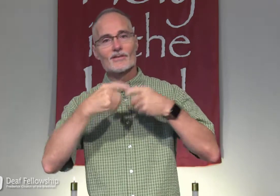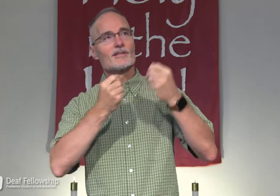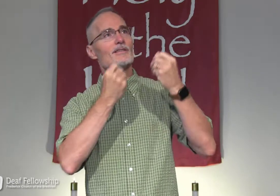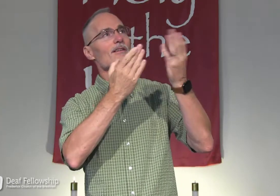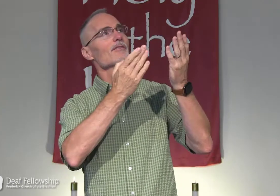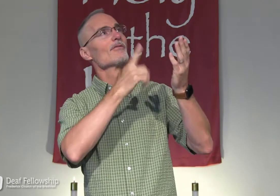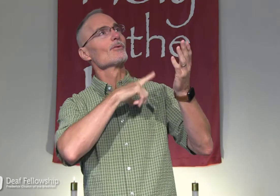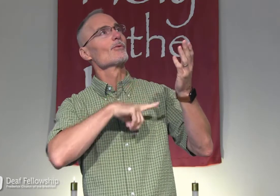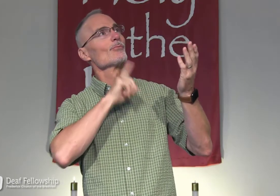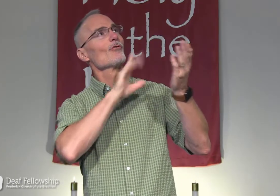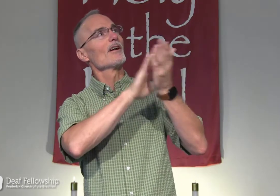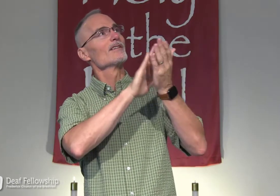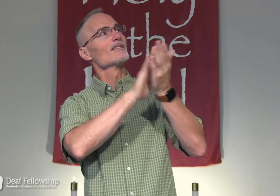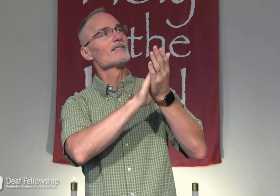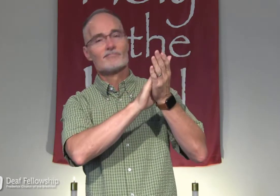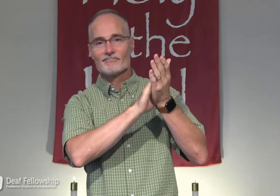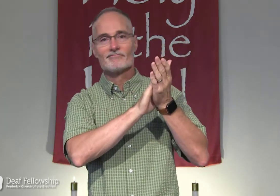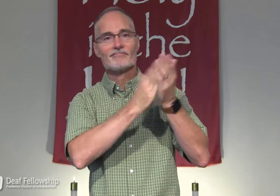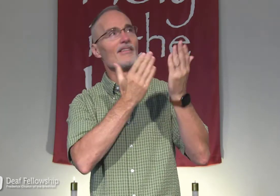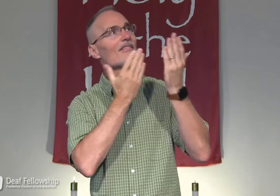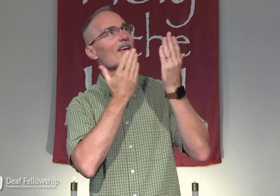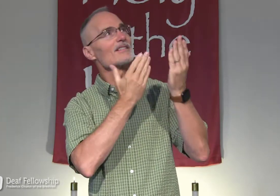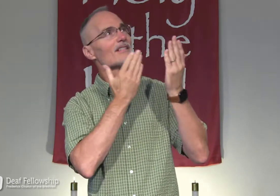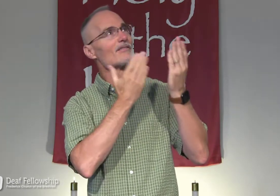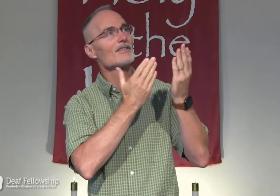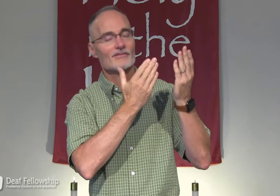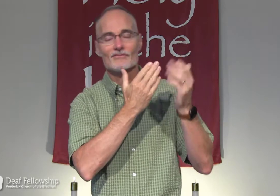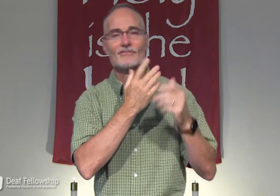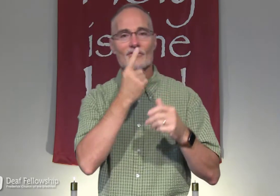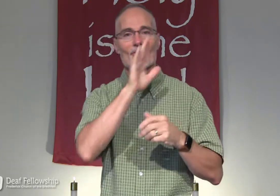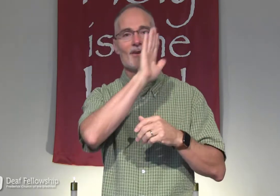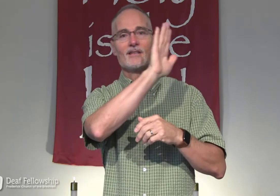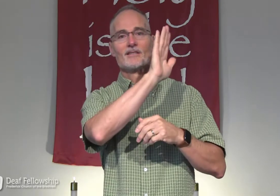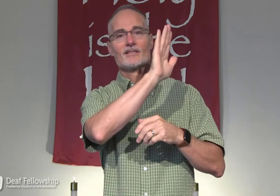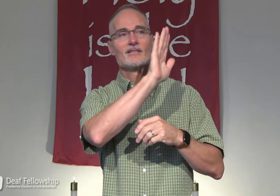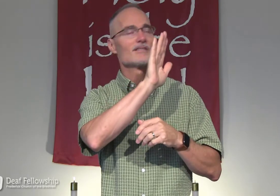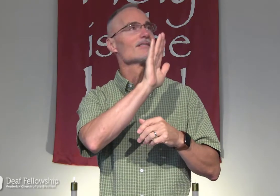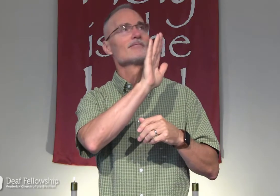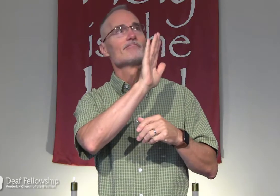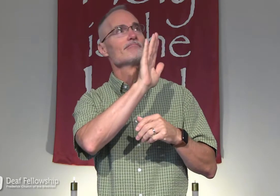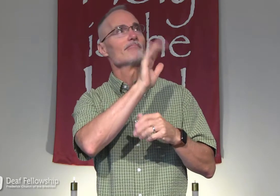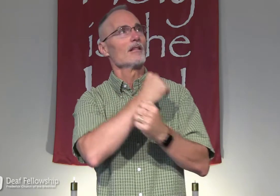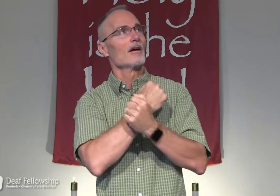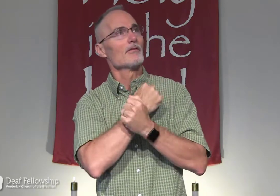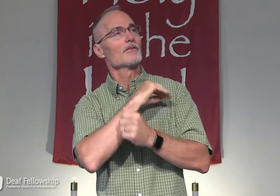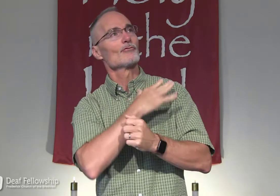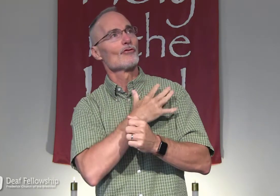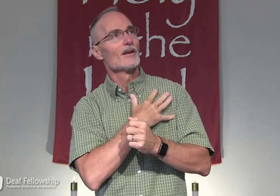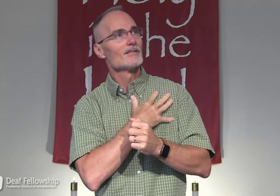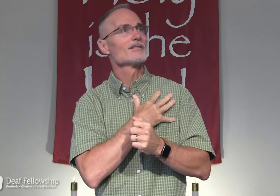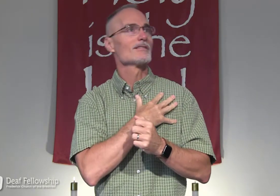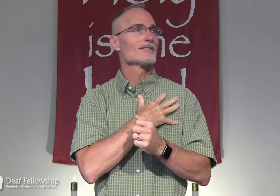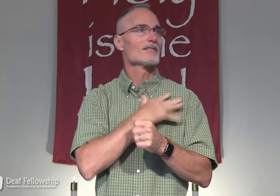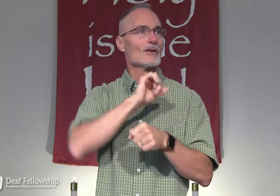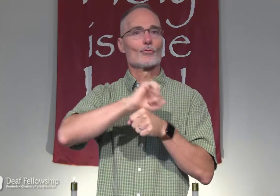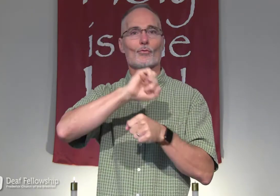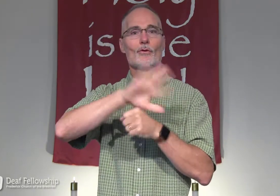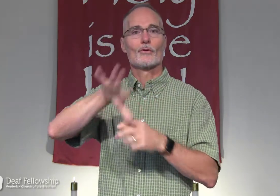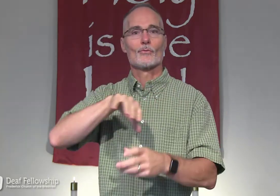It's time for us to pause and give the Lord praise and thanksgiving for his love and his